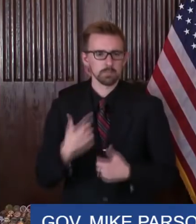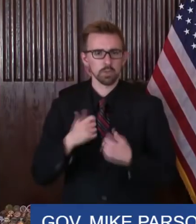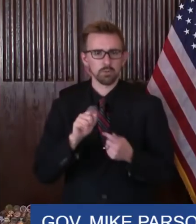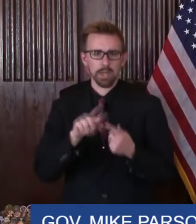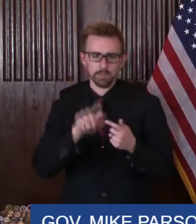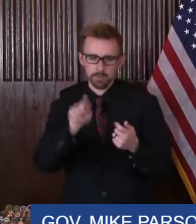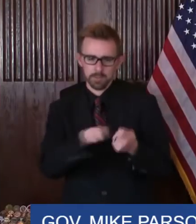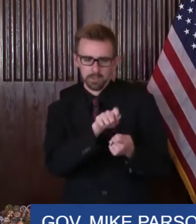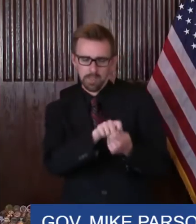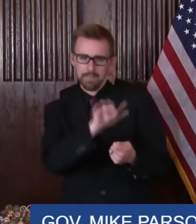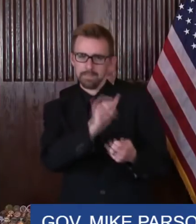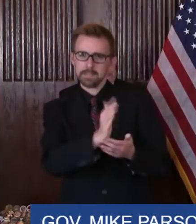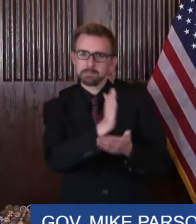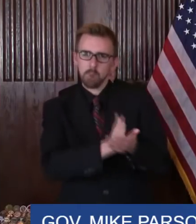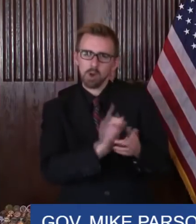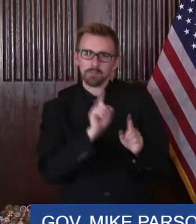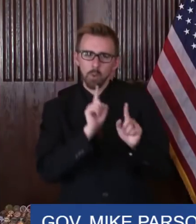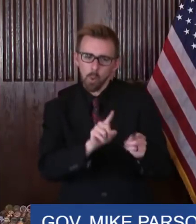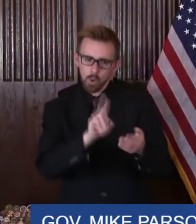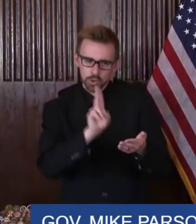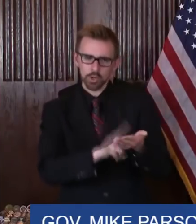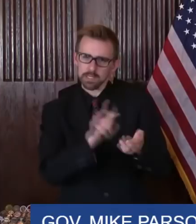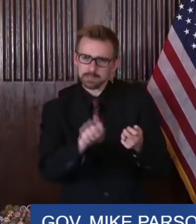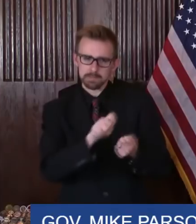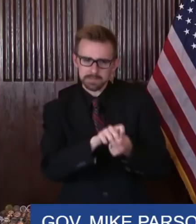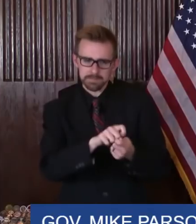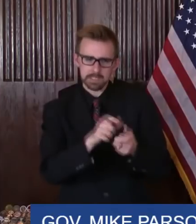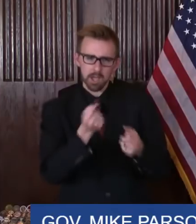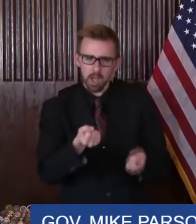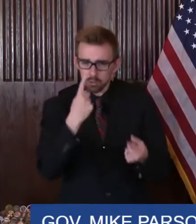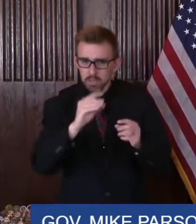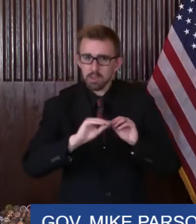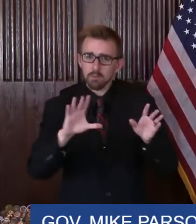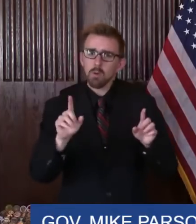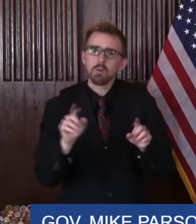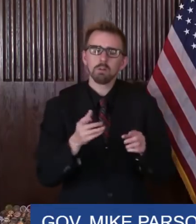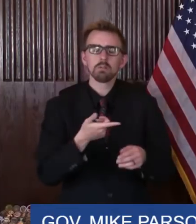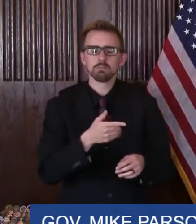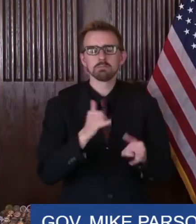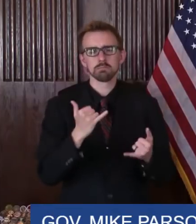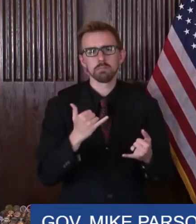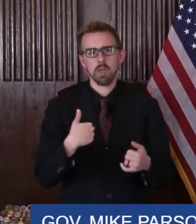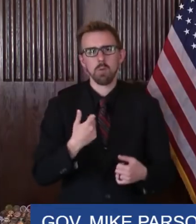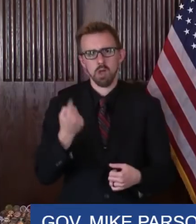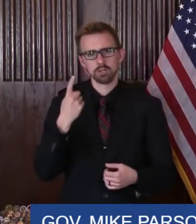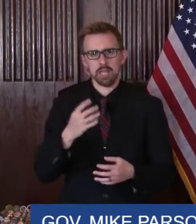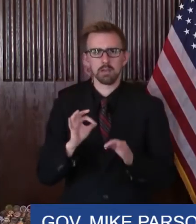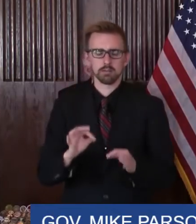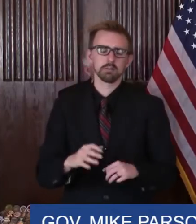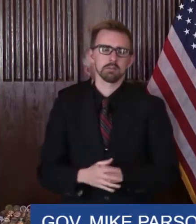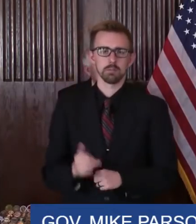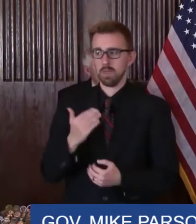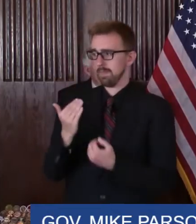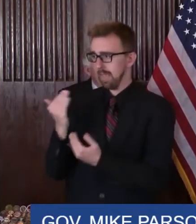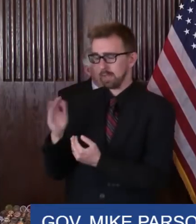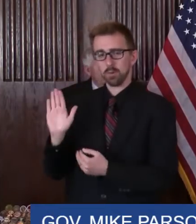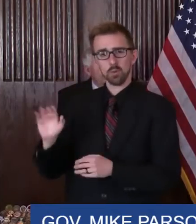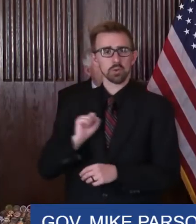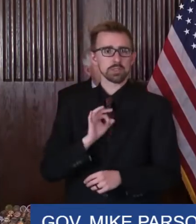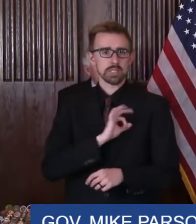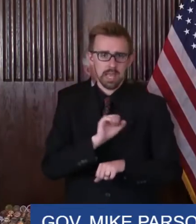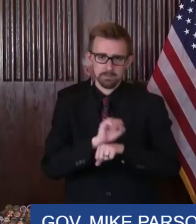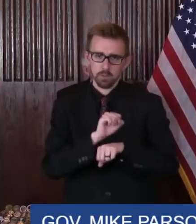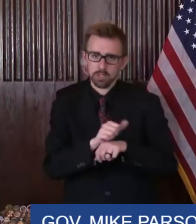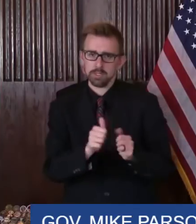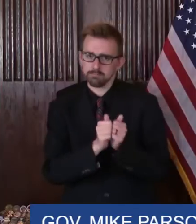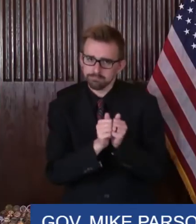down this piece of legislation. And we can't thank you enough, and your staff for working very close